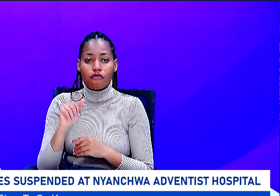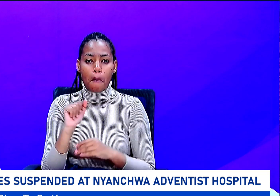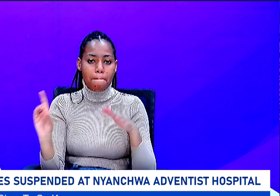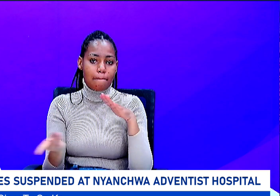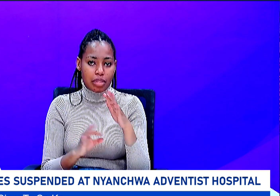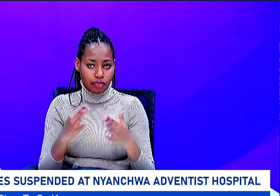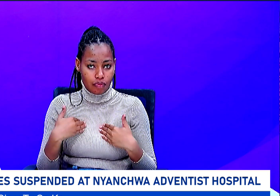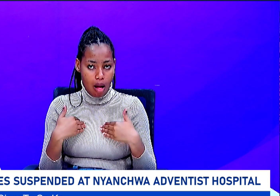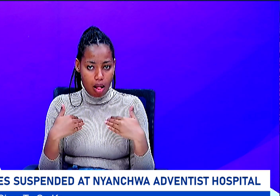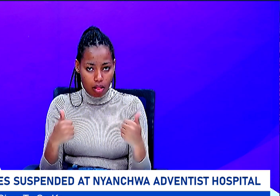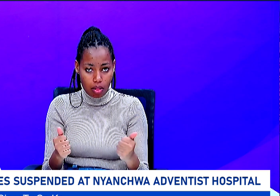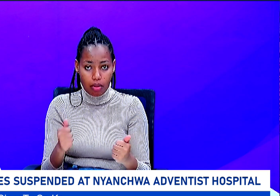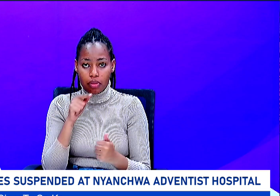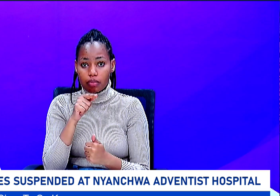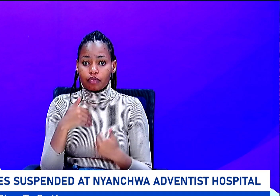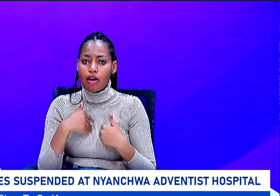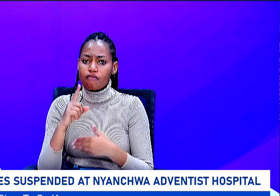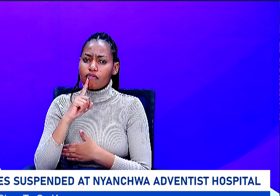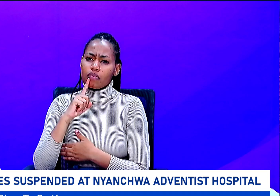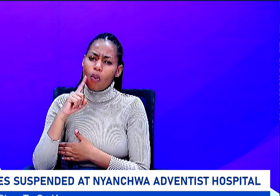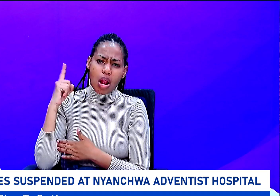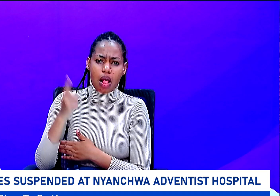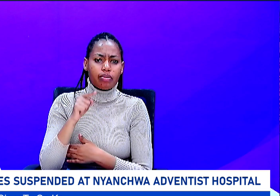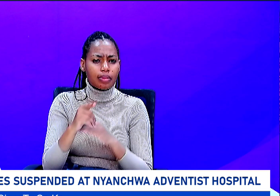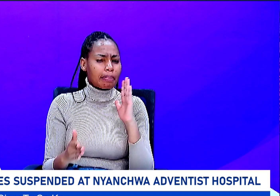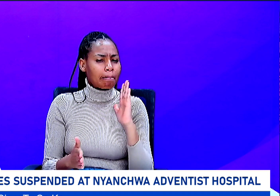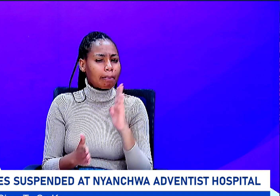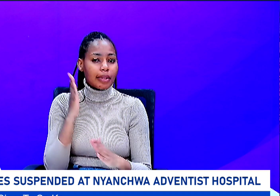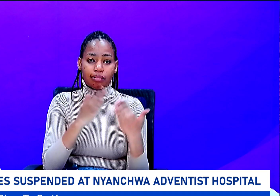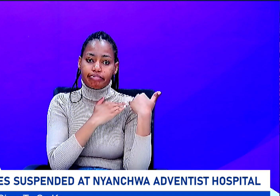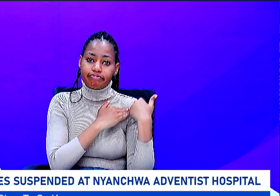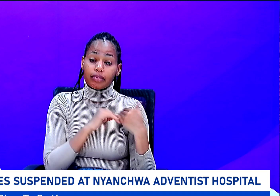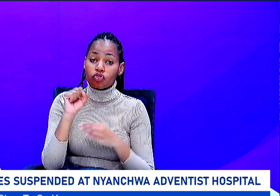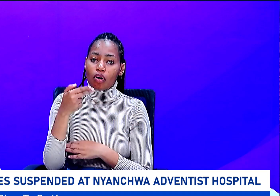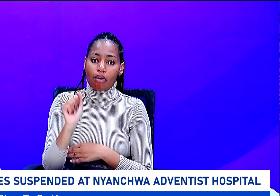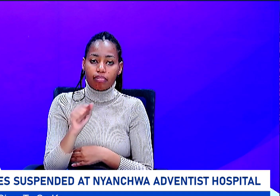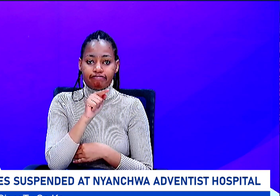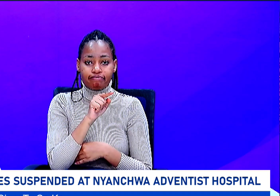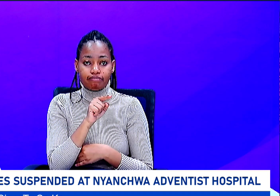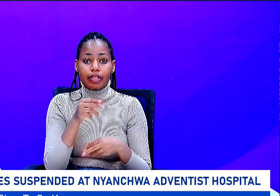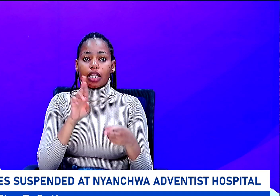A directive from the Ministry of Health has ordered the immediate suspension of